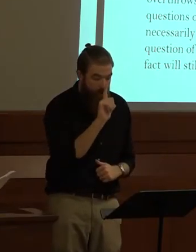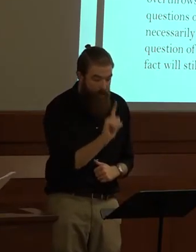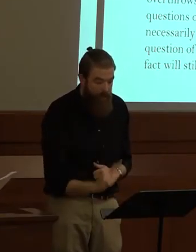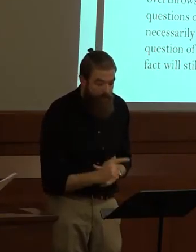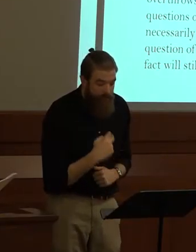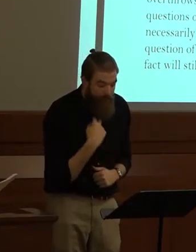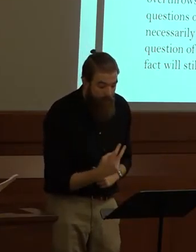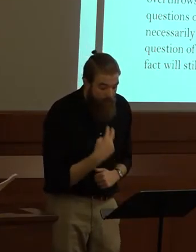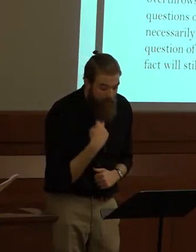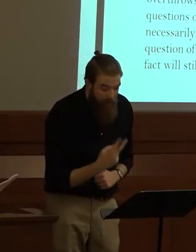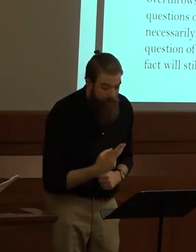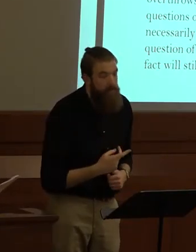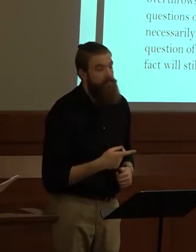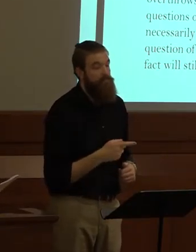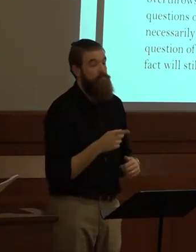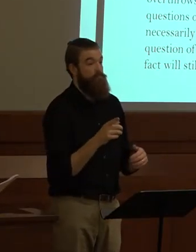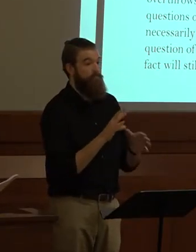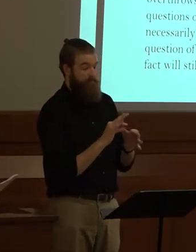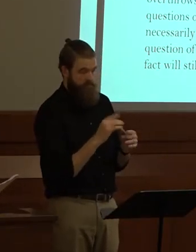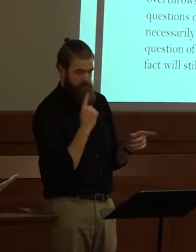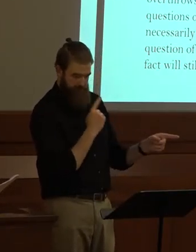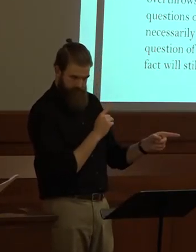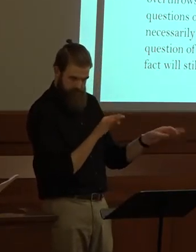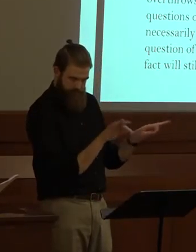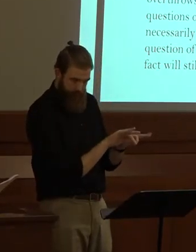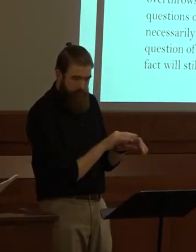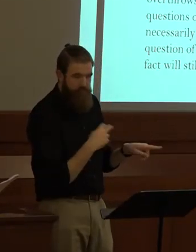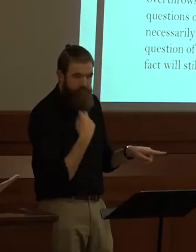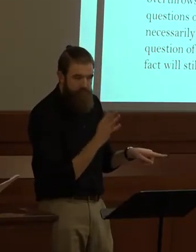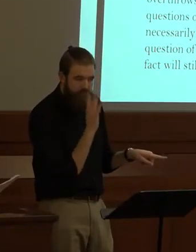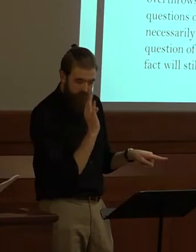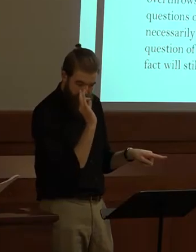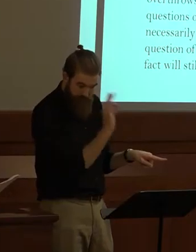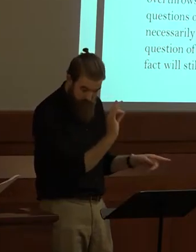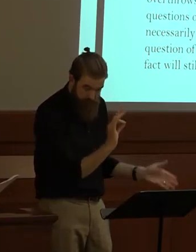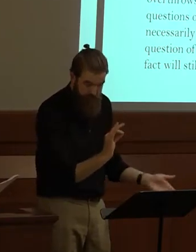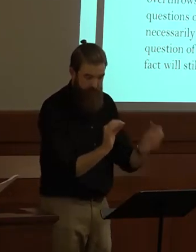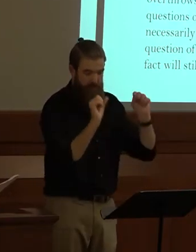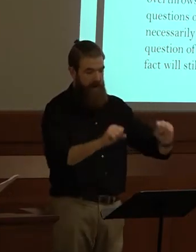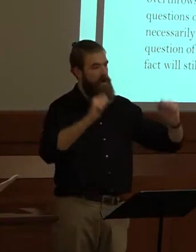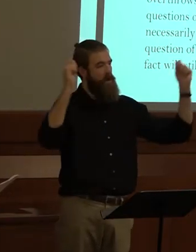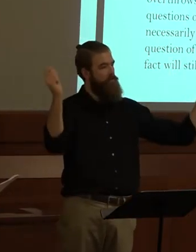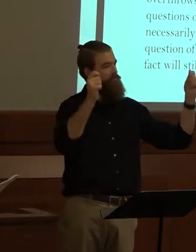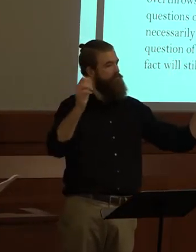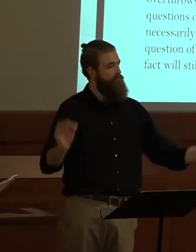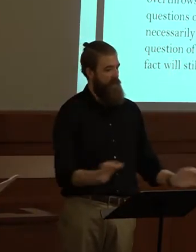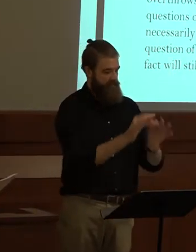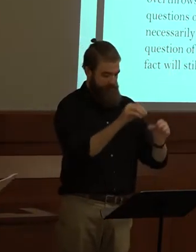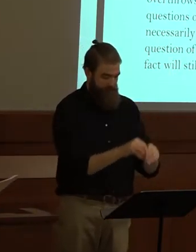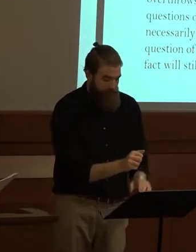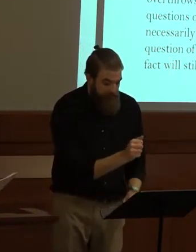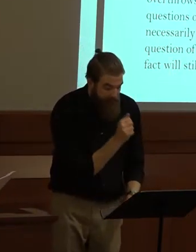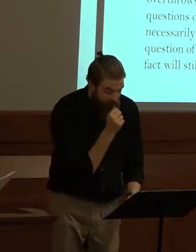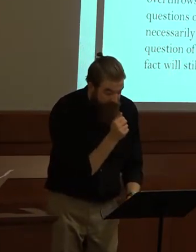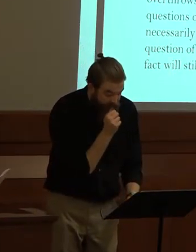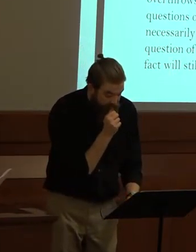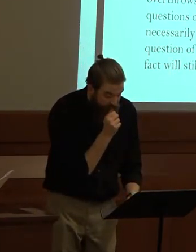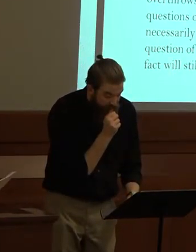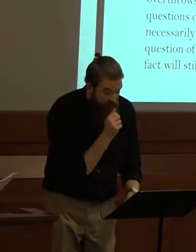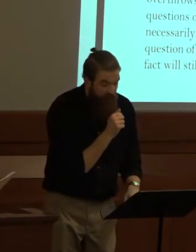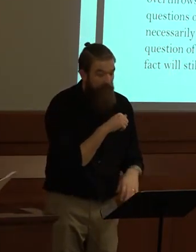mutes. All it would have taken is an earlier in-person interview to disperse these preconceptions, but La